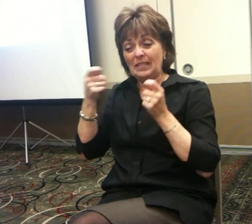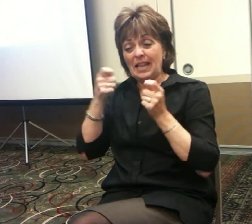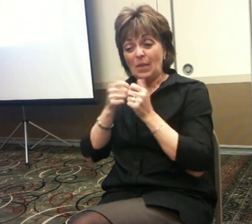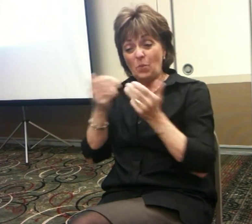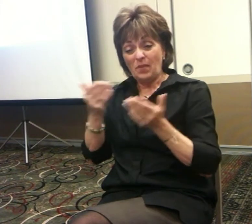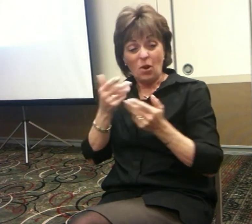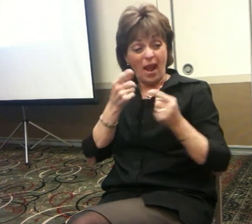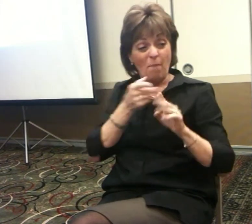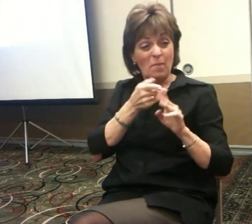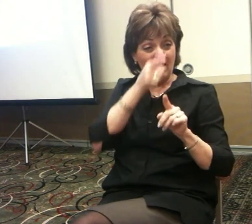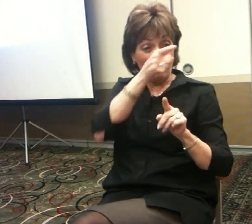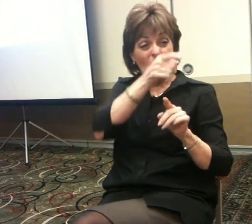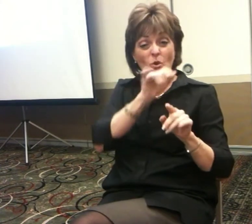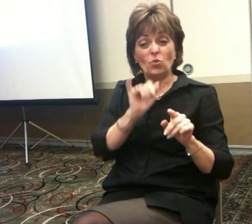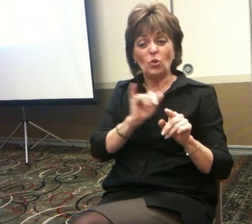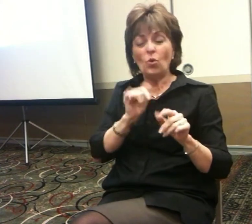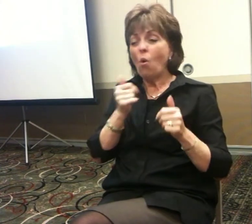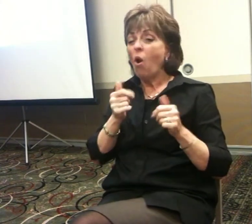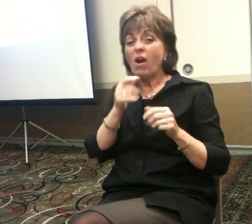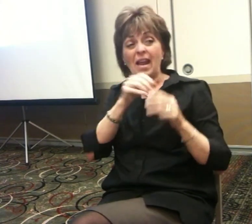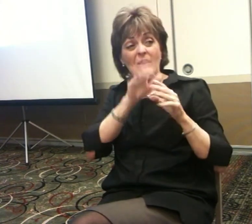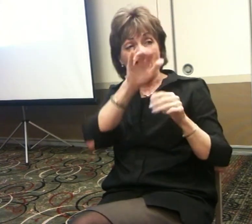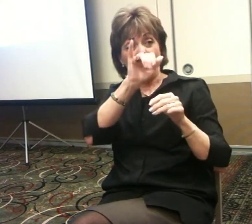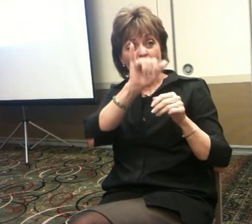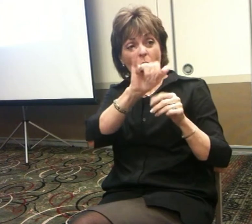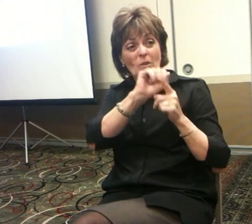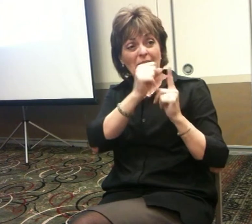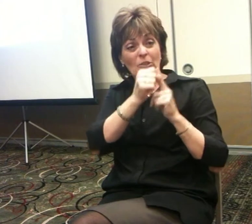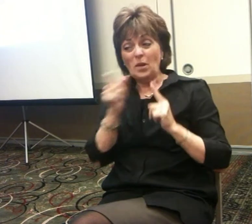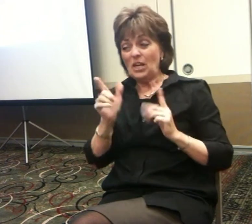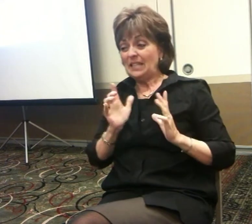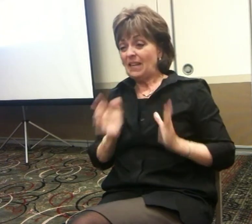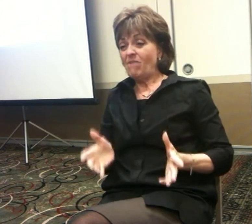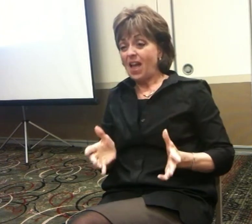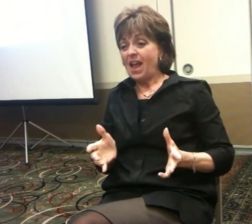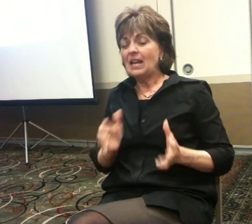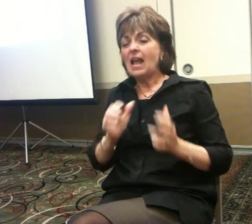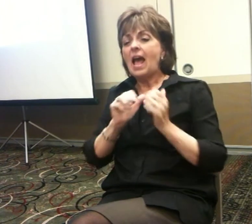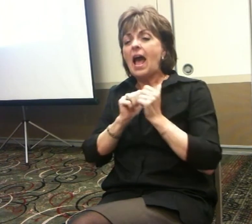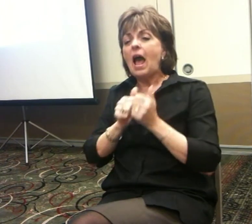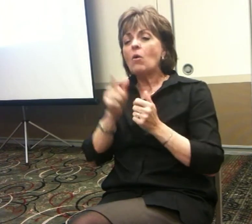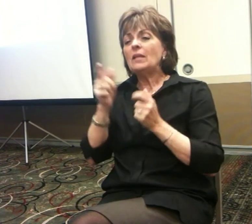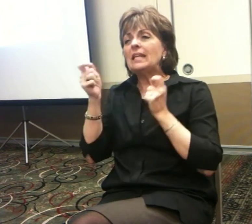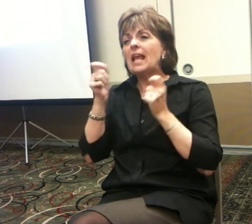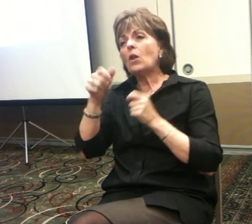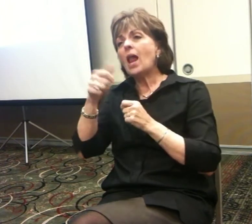he seem to be doing fine in those situations? How does he handle other structured activities in which it's not the parents?